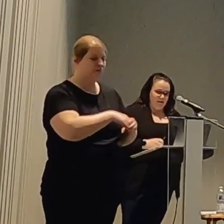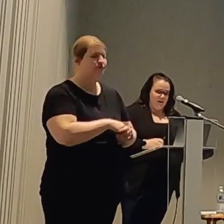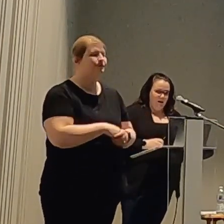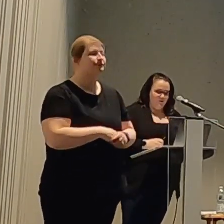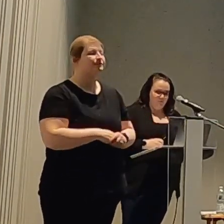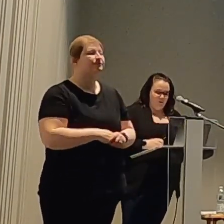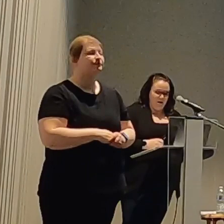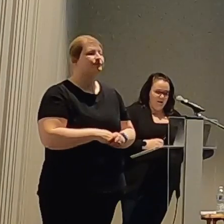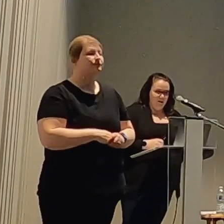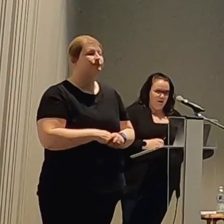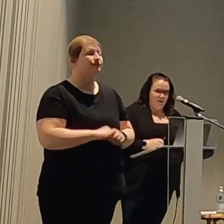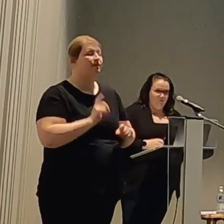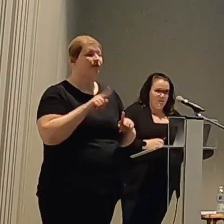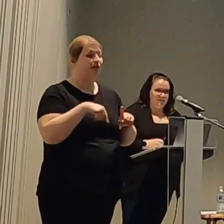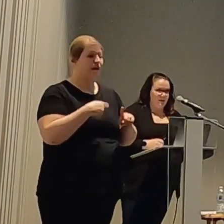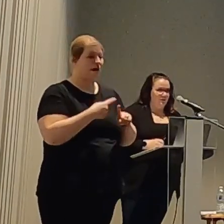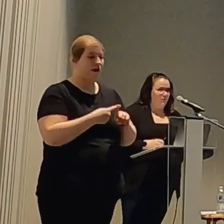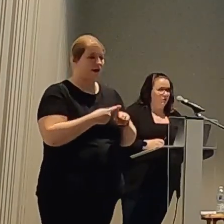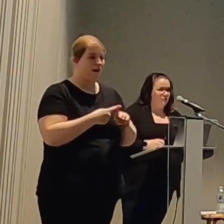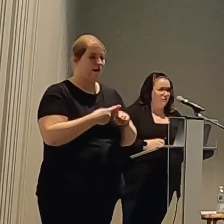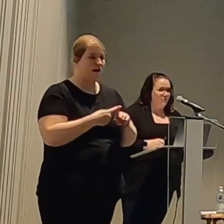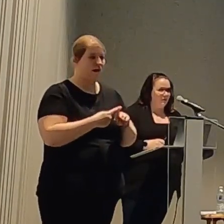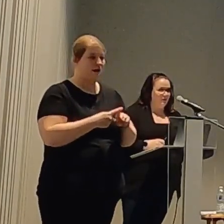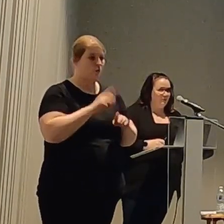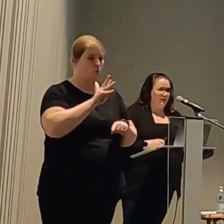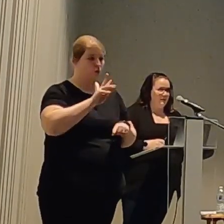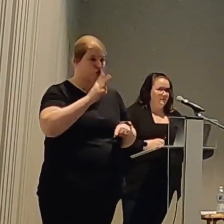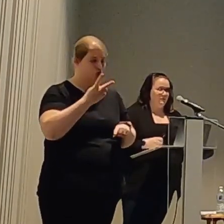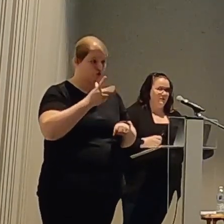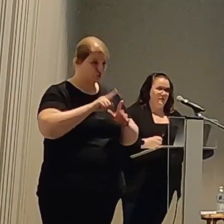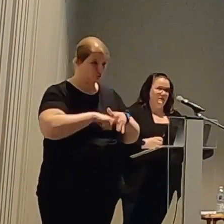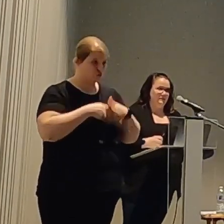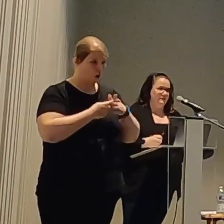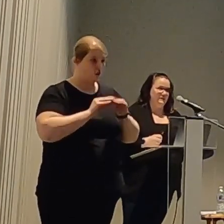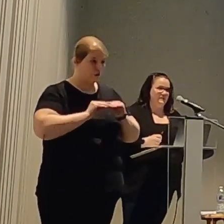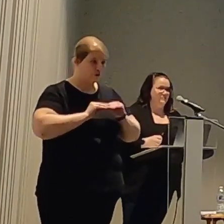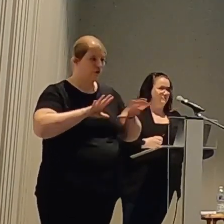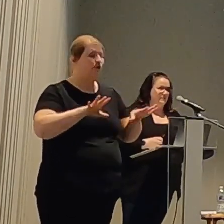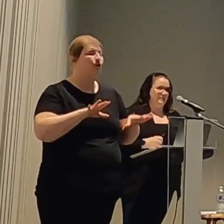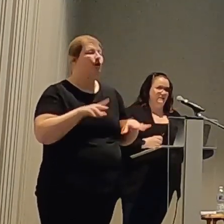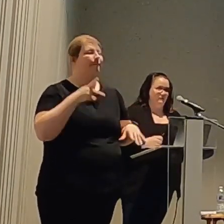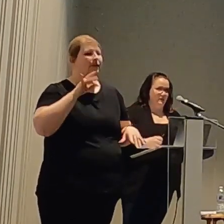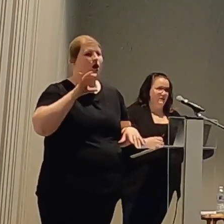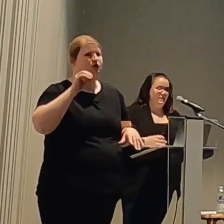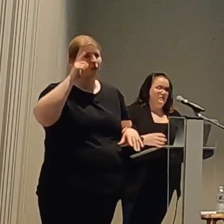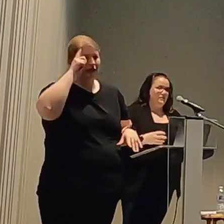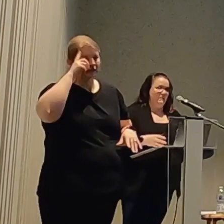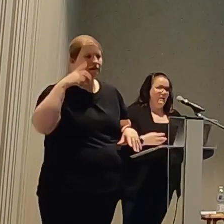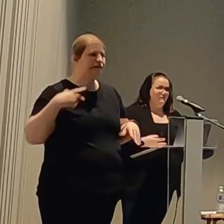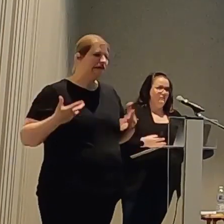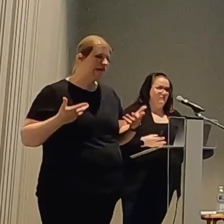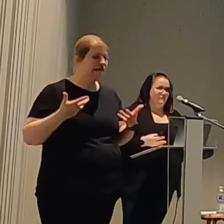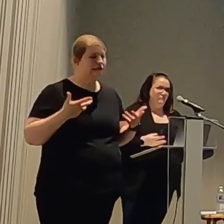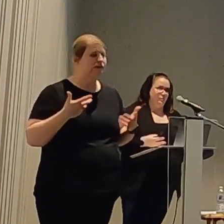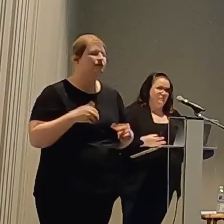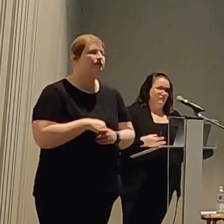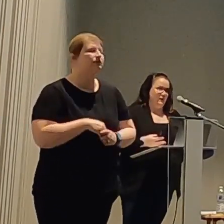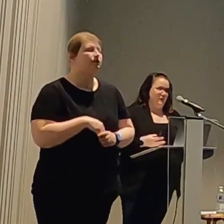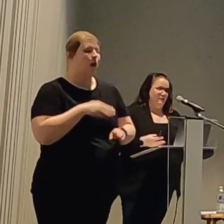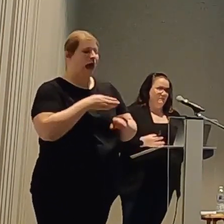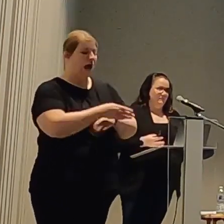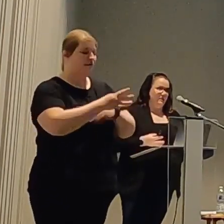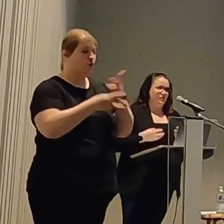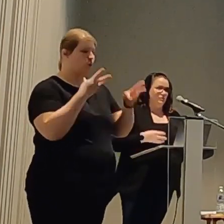But at the outbreak of the Second World War, Picasso thought, oh, this is really iffy. So after the